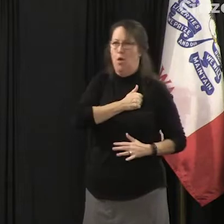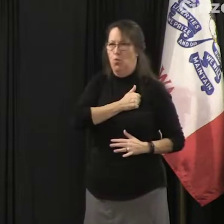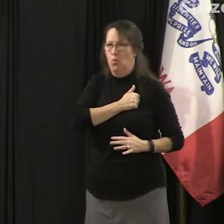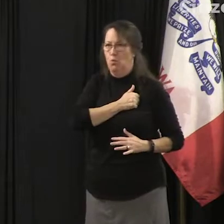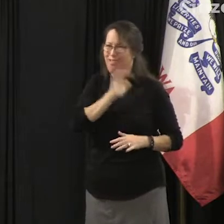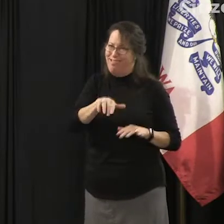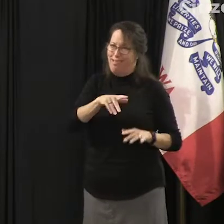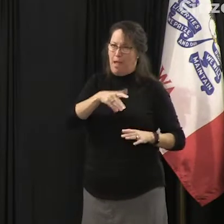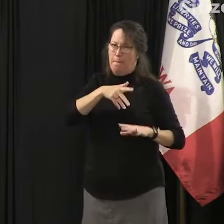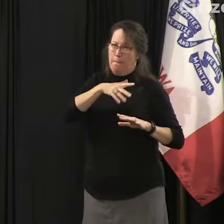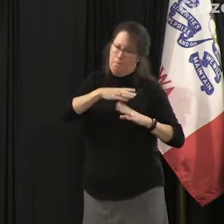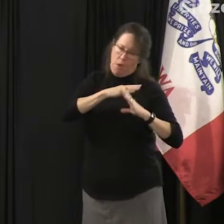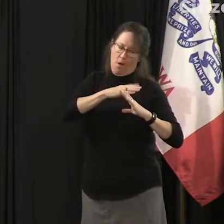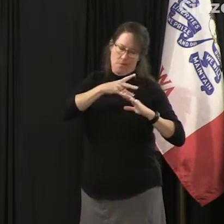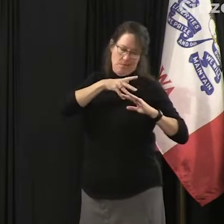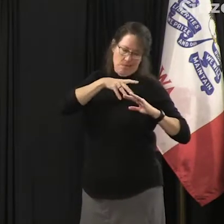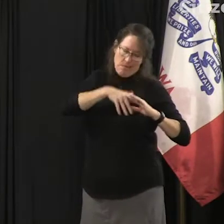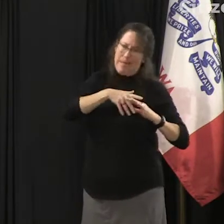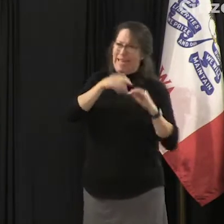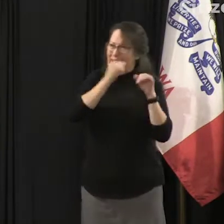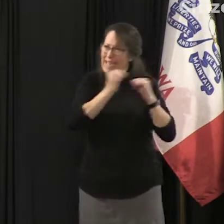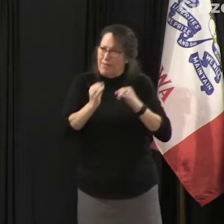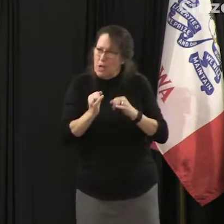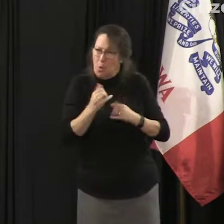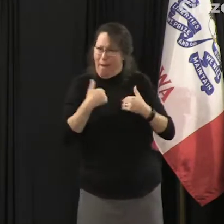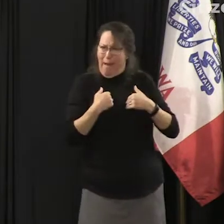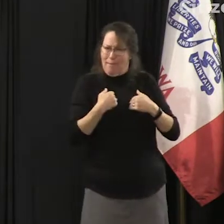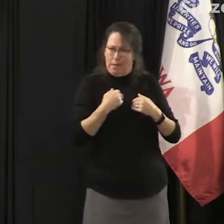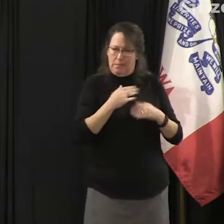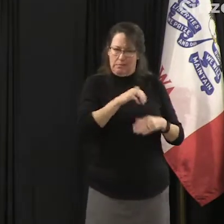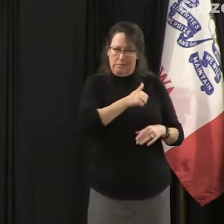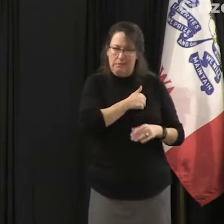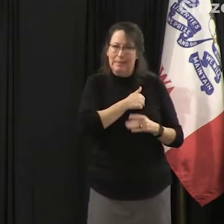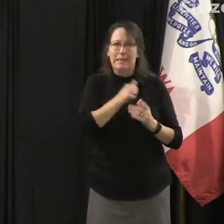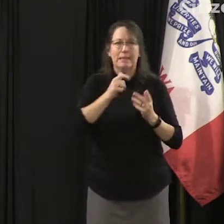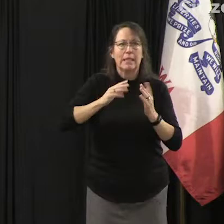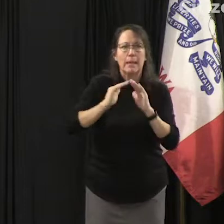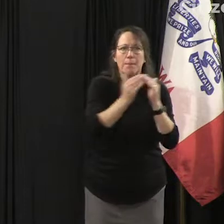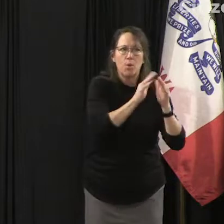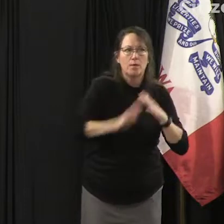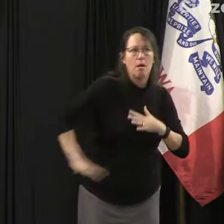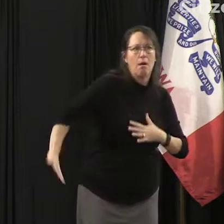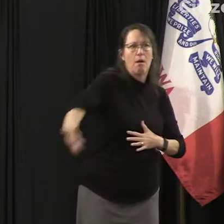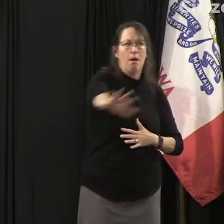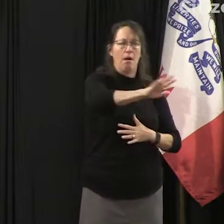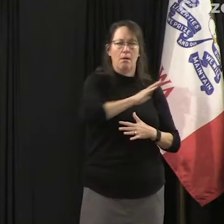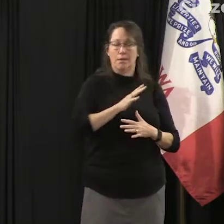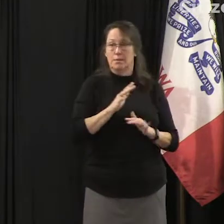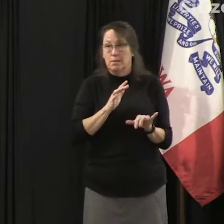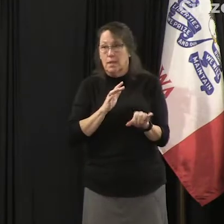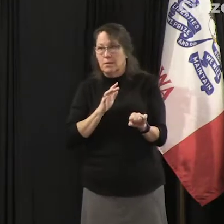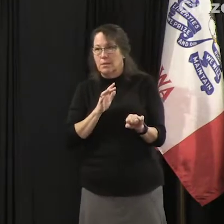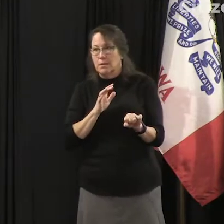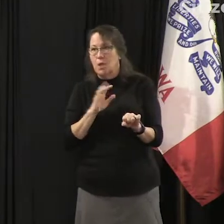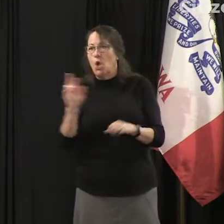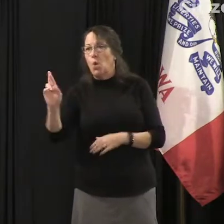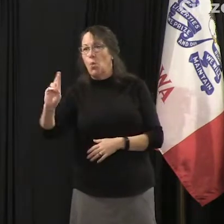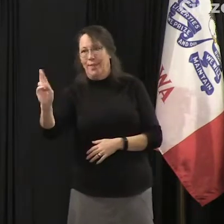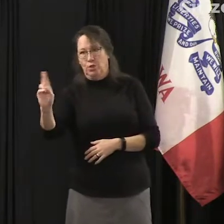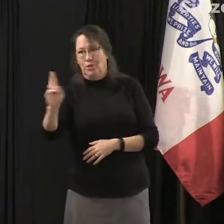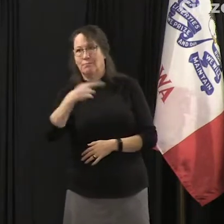The attitudinal barriers embedded in individuals, societies, and yes, even